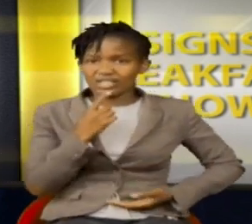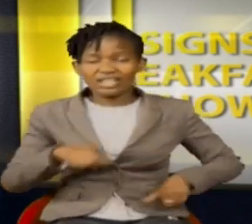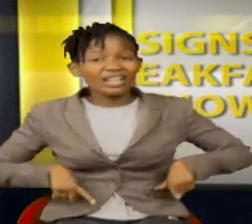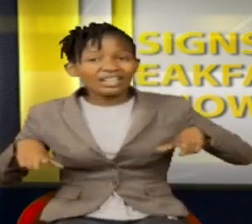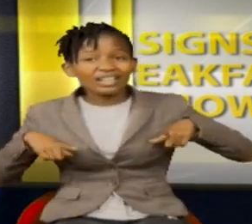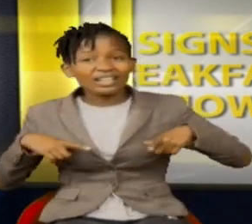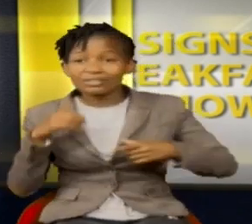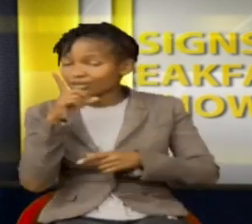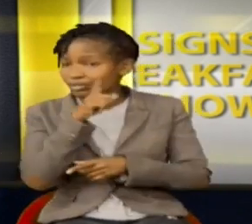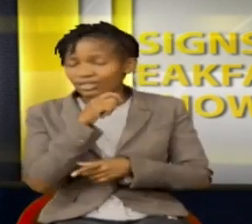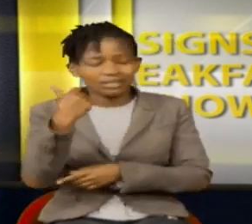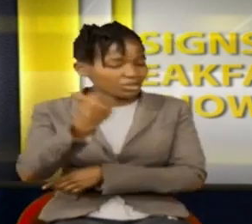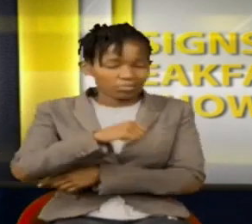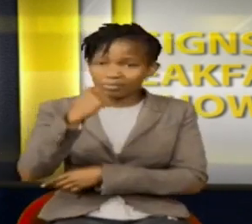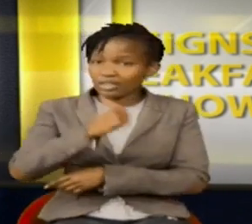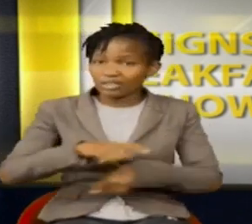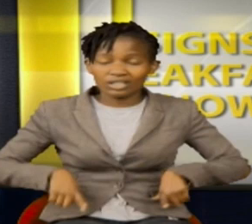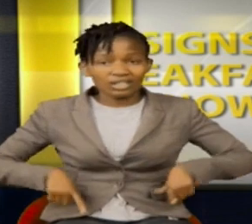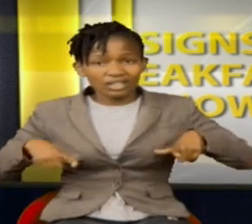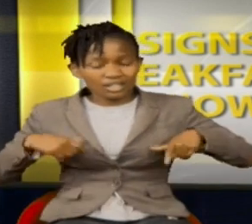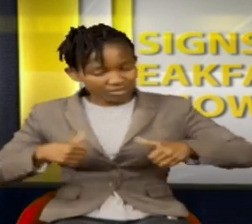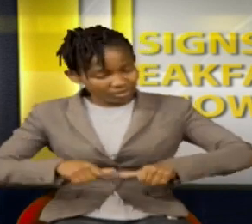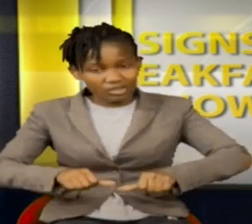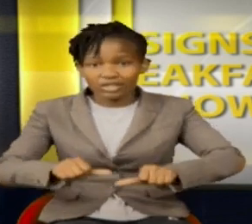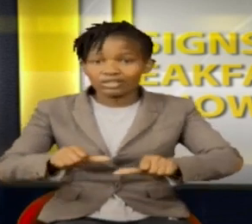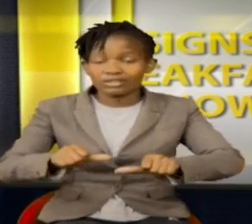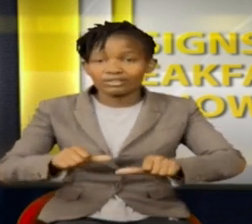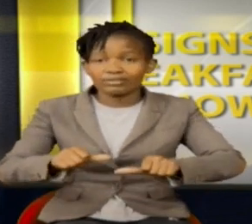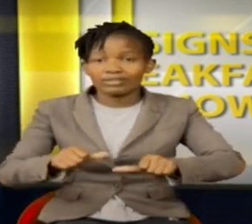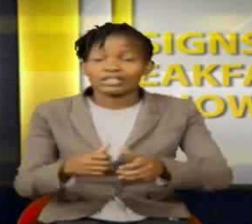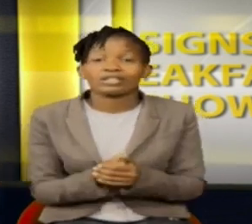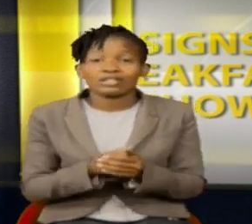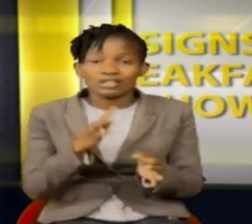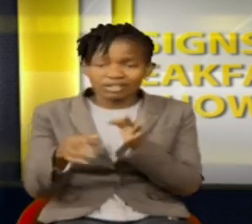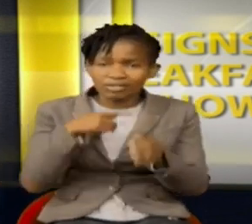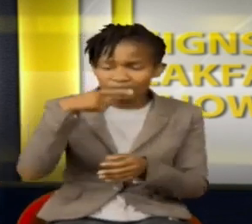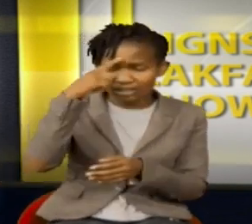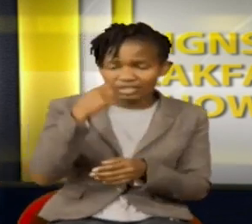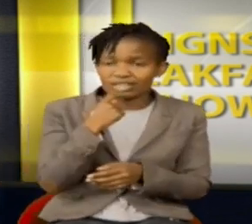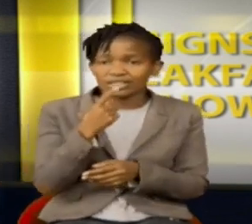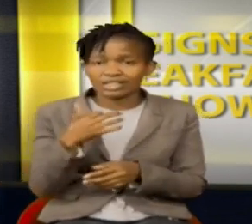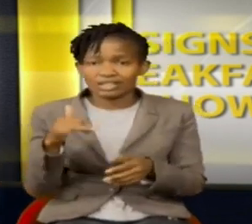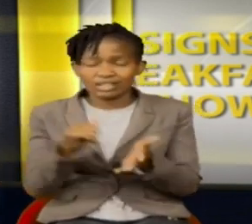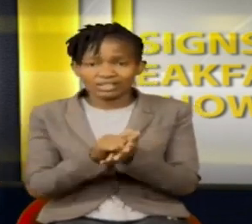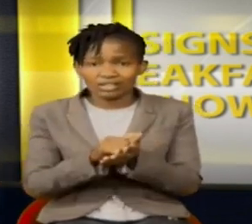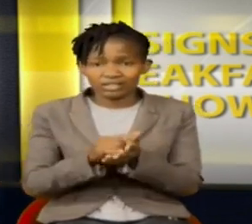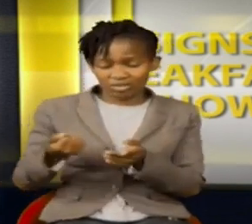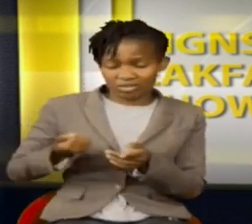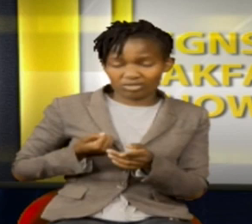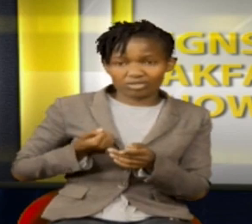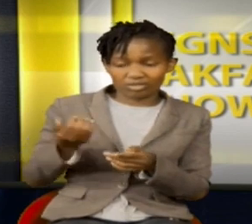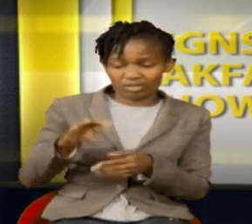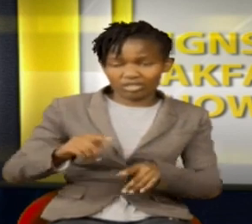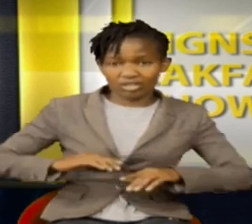isn't. Life goes on. And if you're blind watching and say your daughter has come and she's knocked up and you're pissed